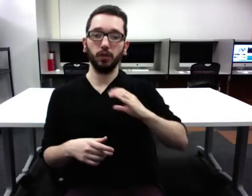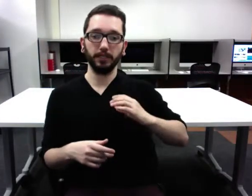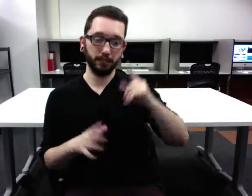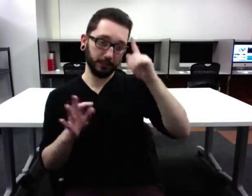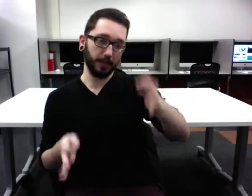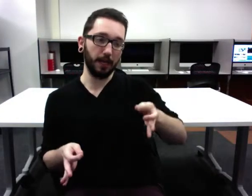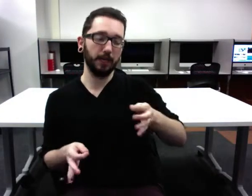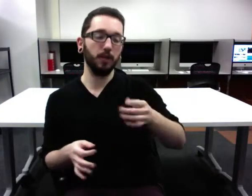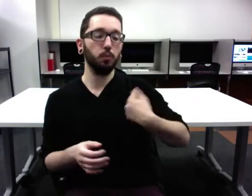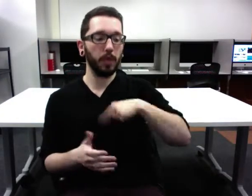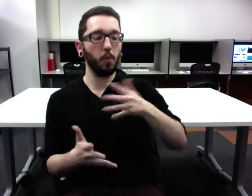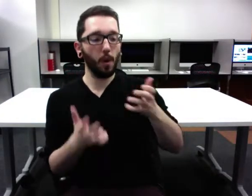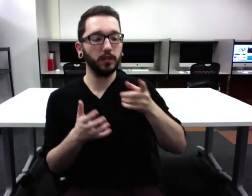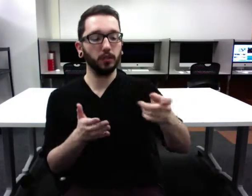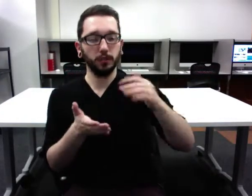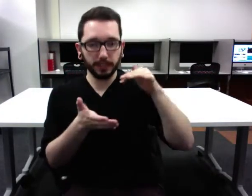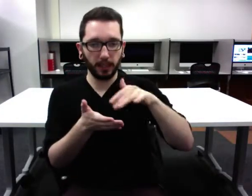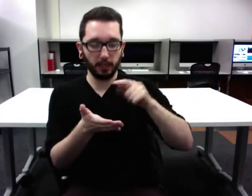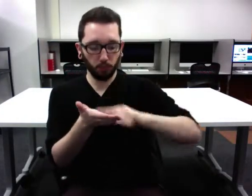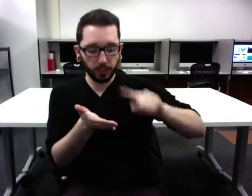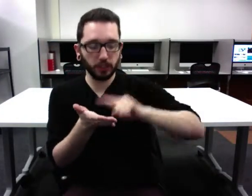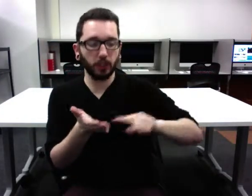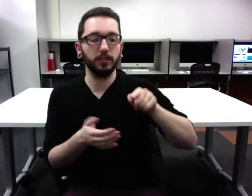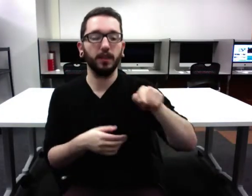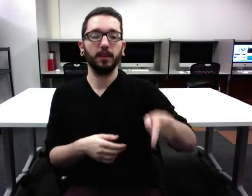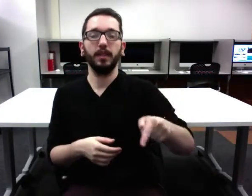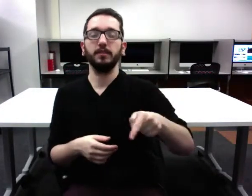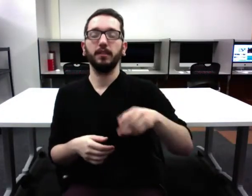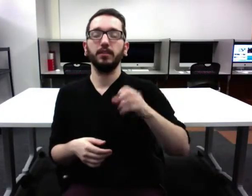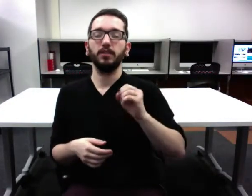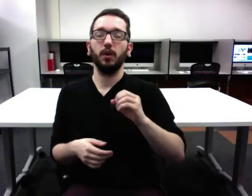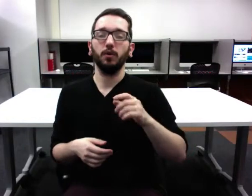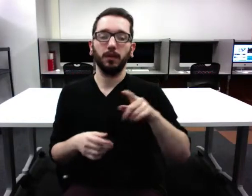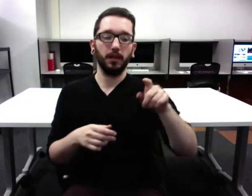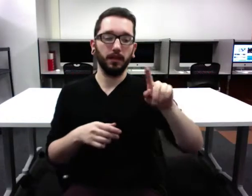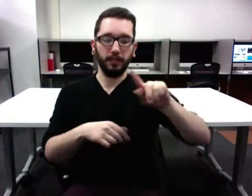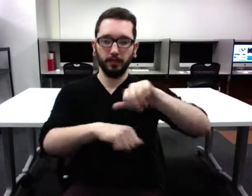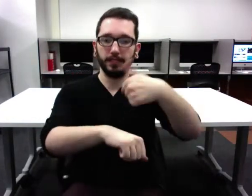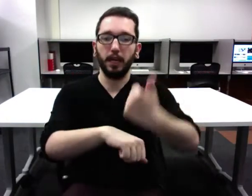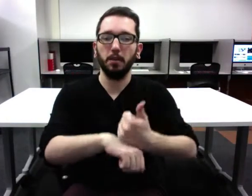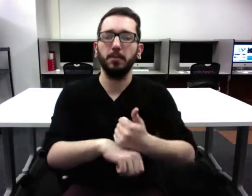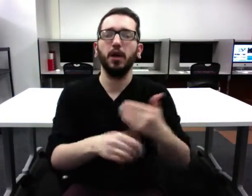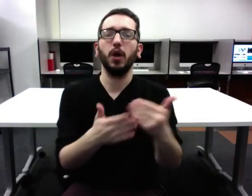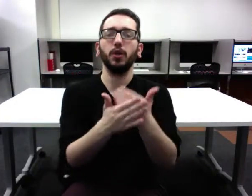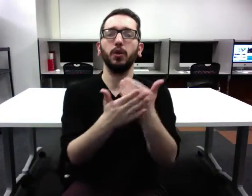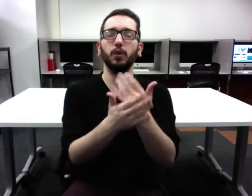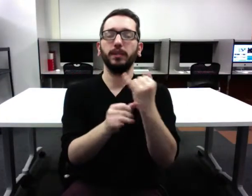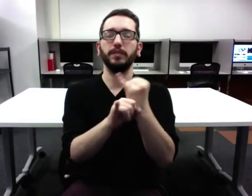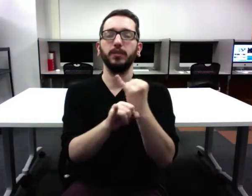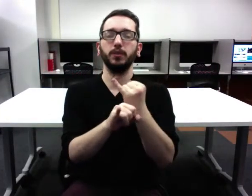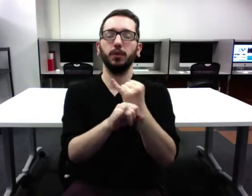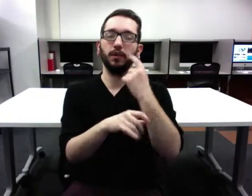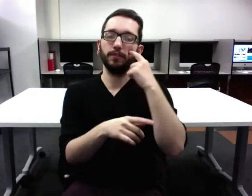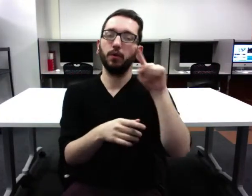to study this. And they started the National Center for Complementary and Alternative Medicine and actually selected someone